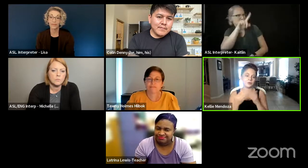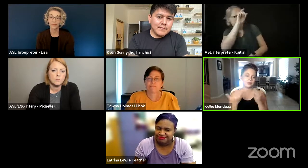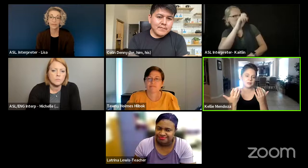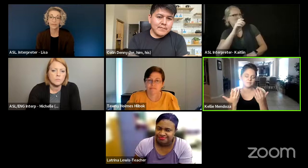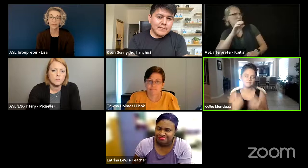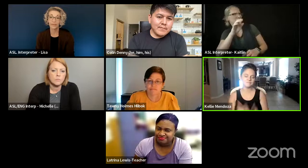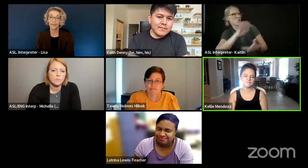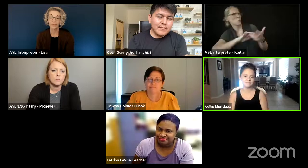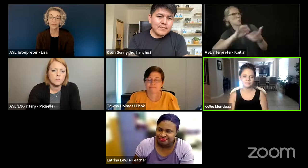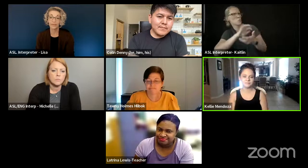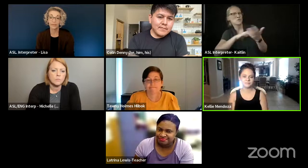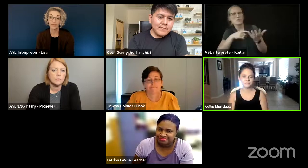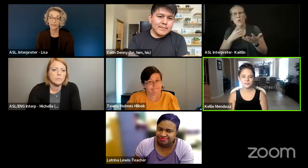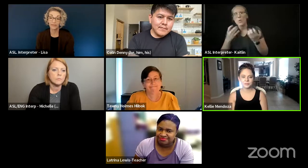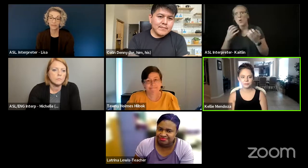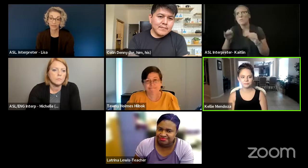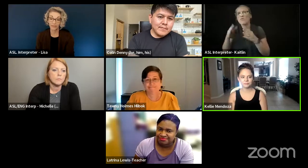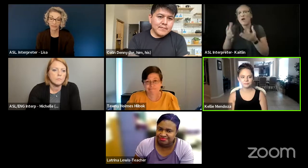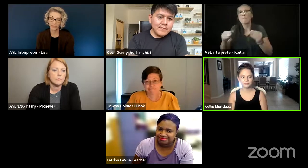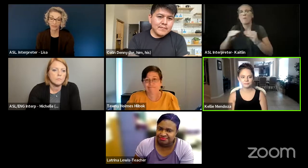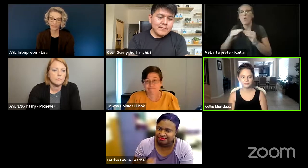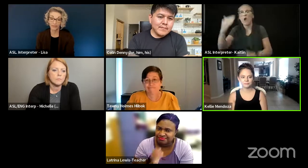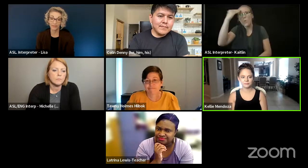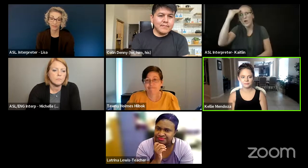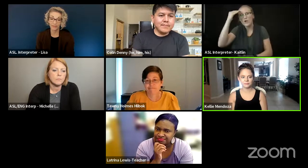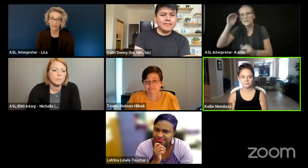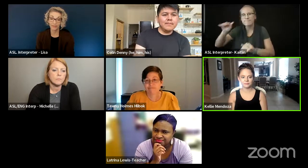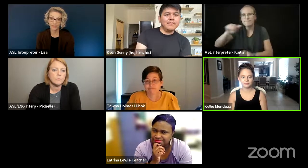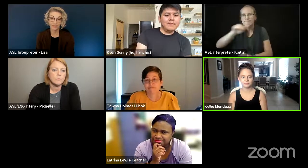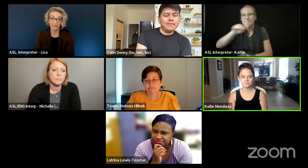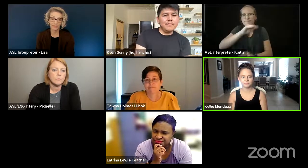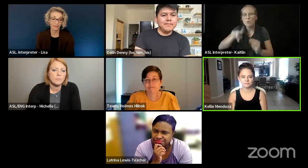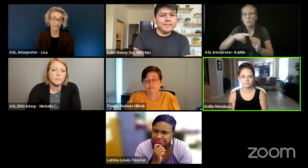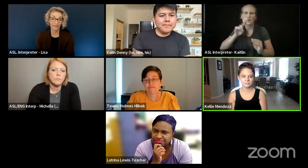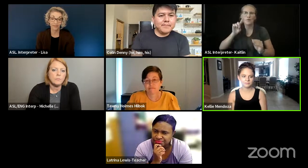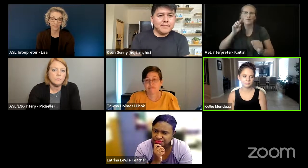every community. So.